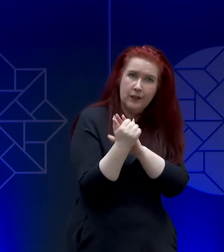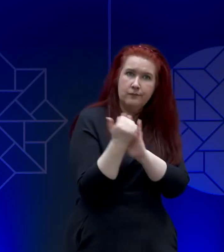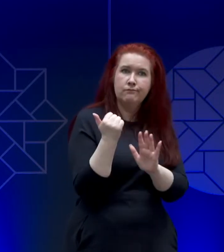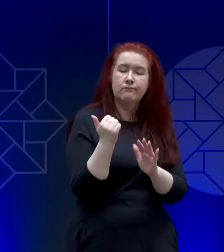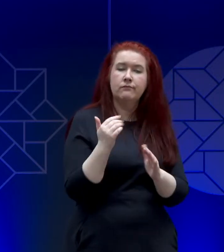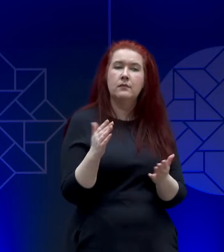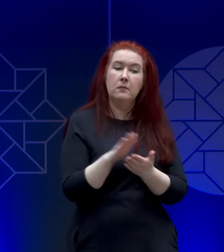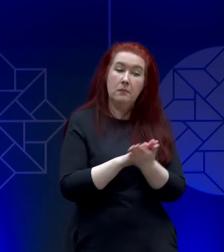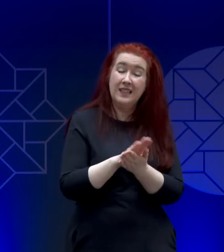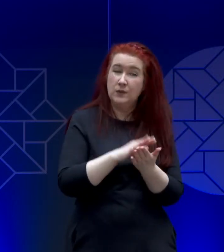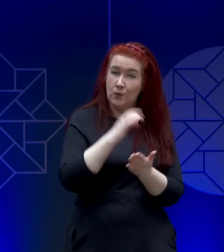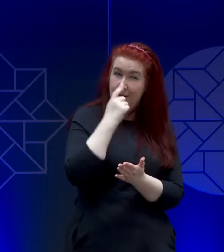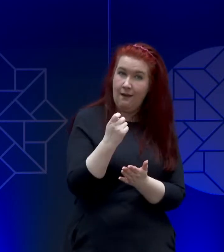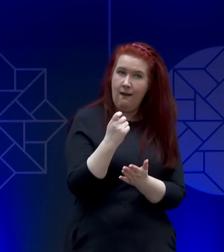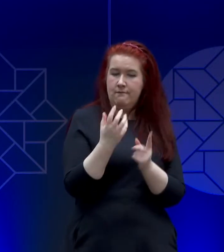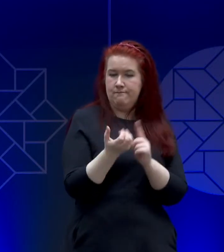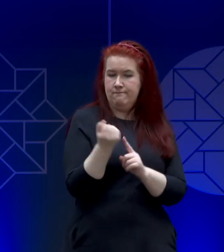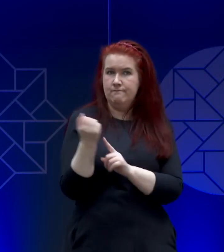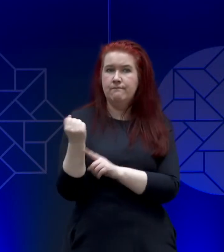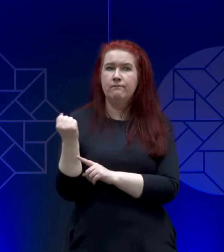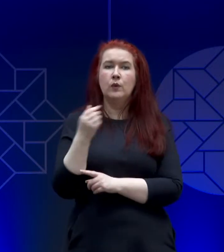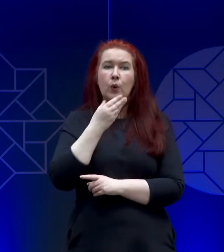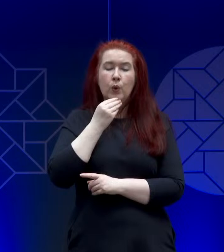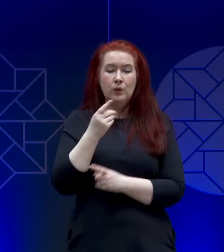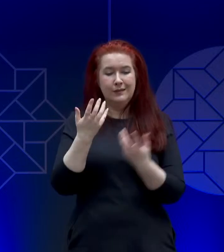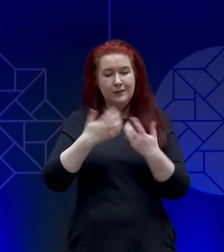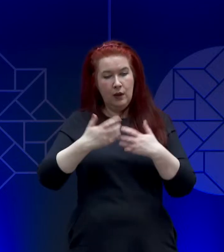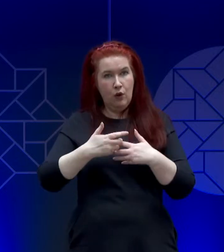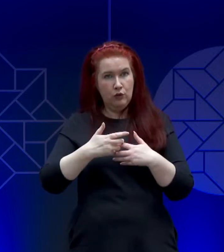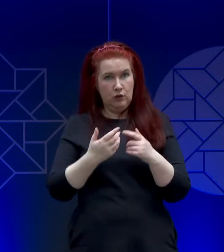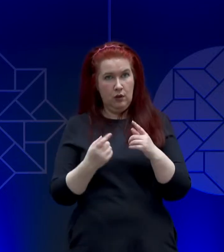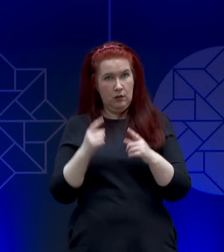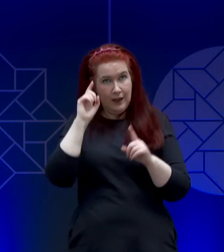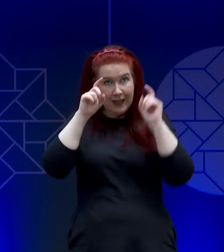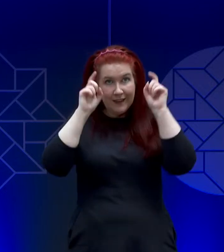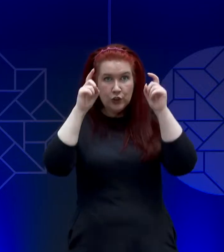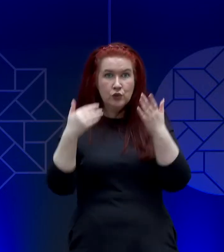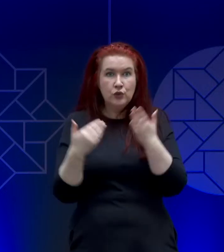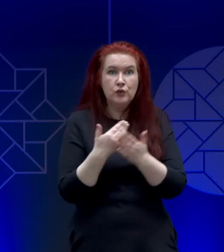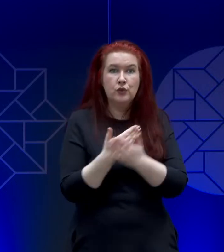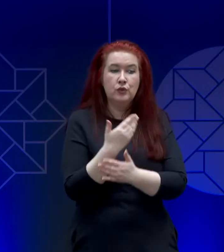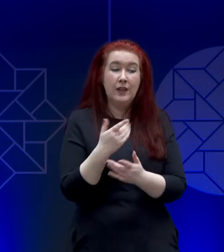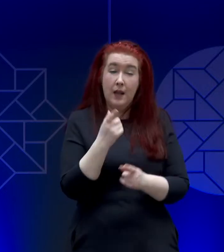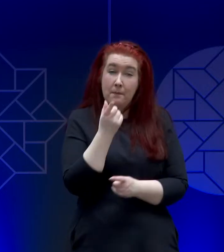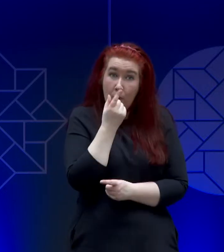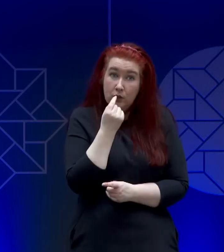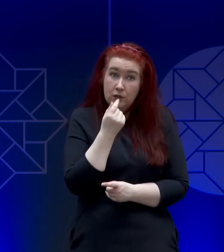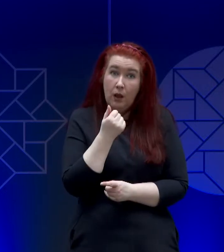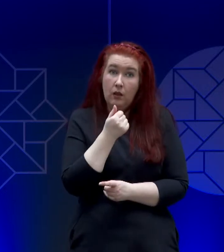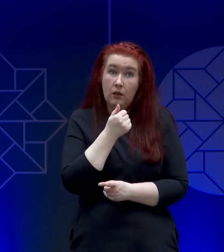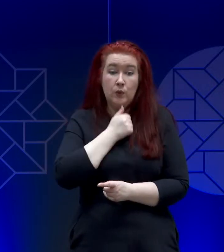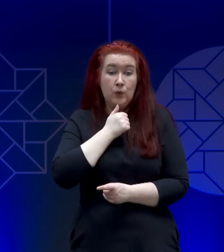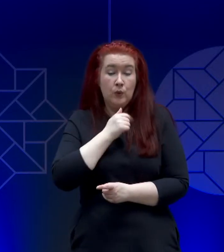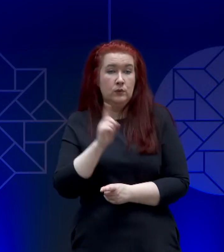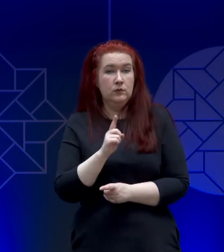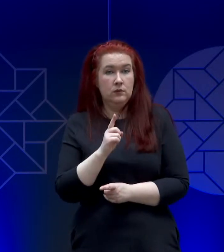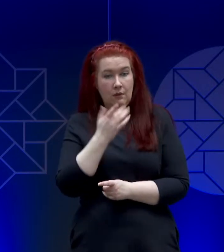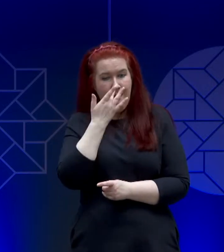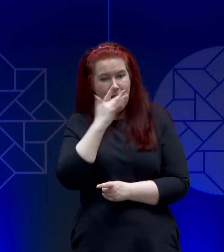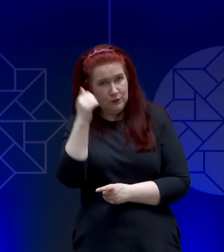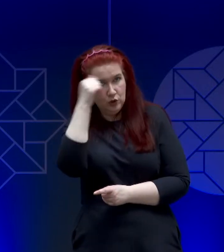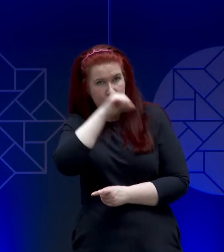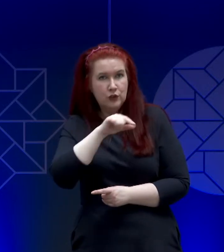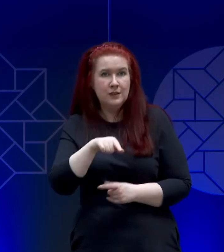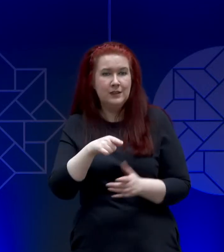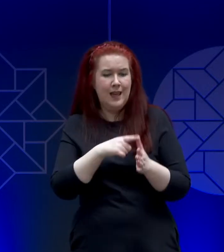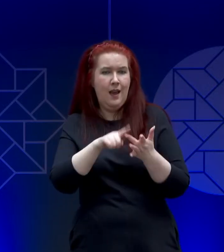placed to capitalise on the technological innovation and the potential of AI. And we will cut our waiting